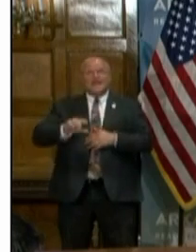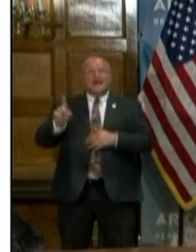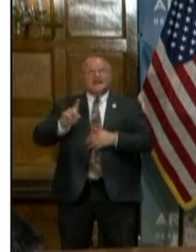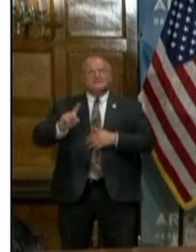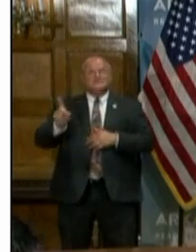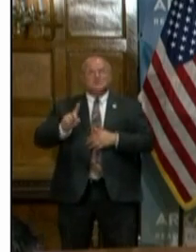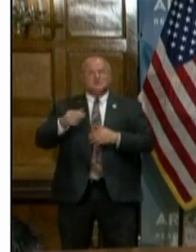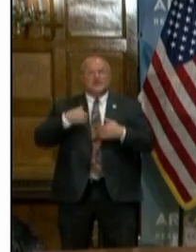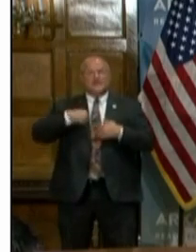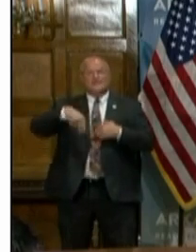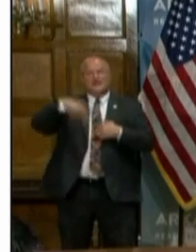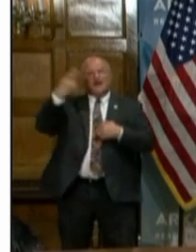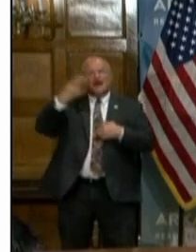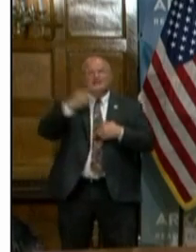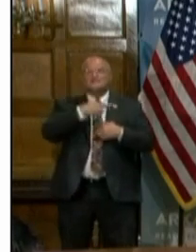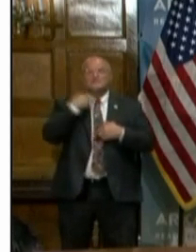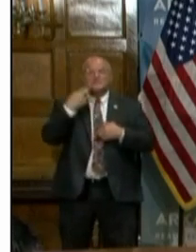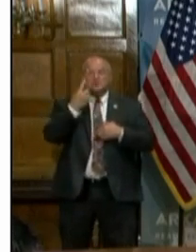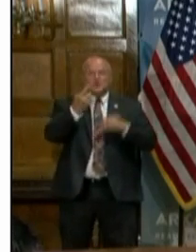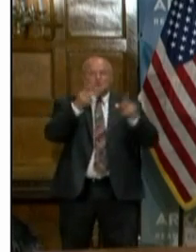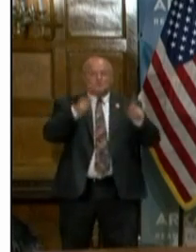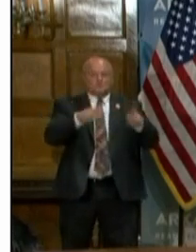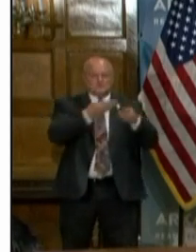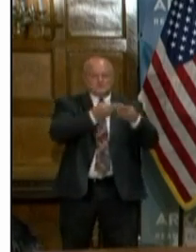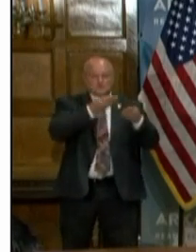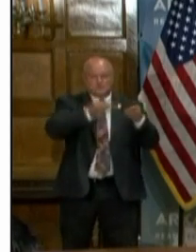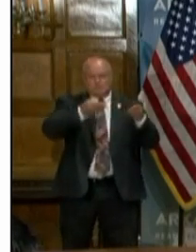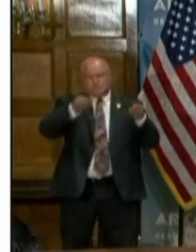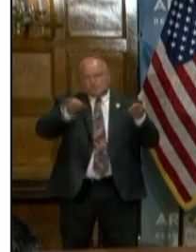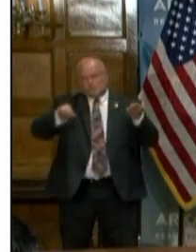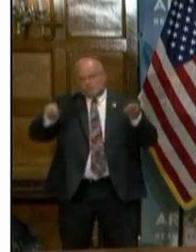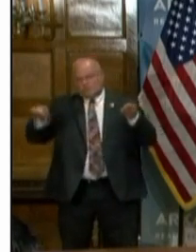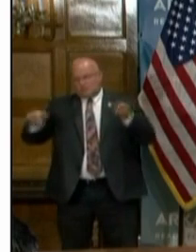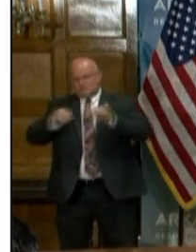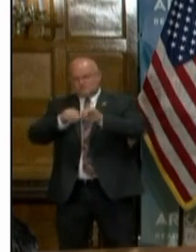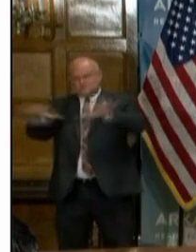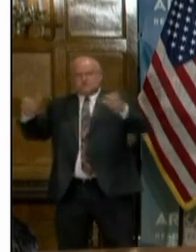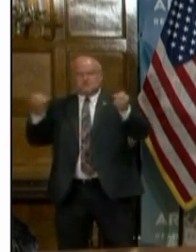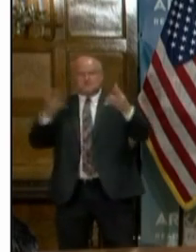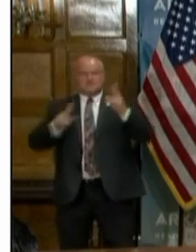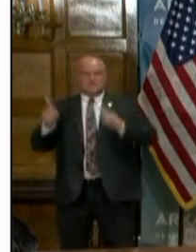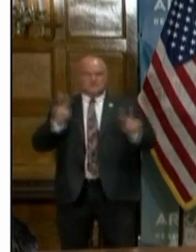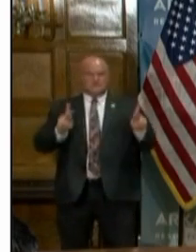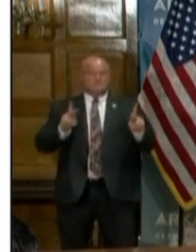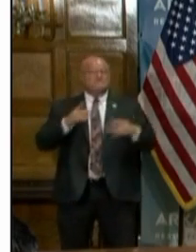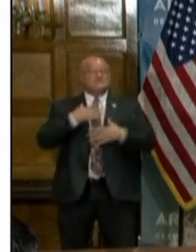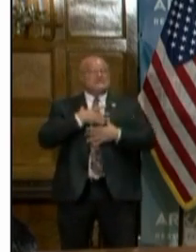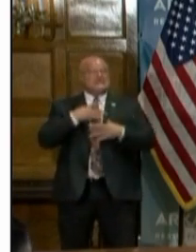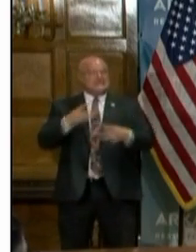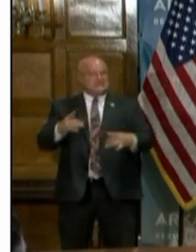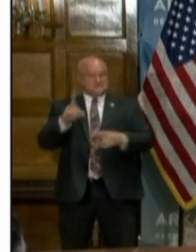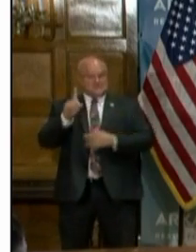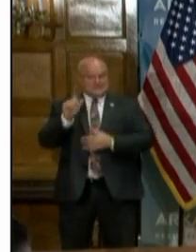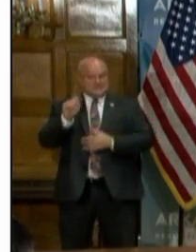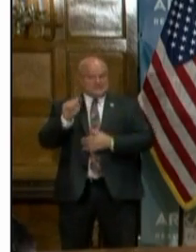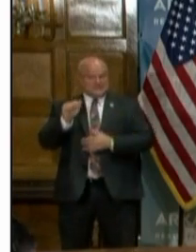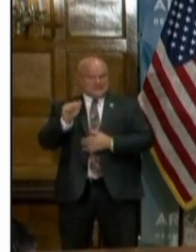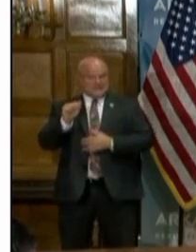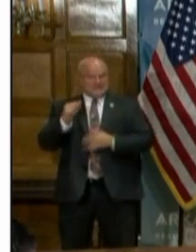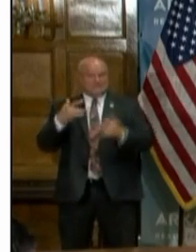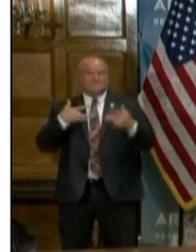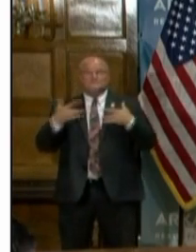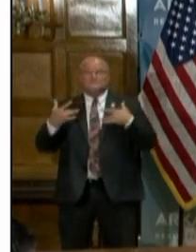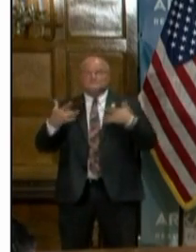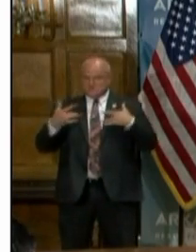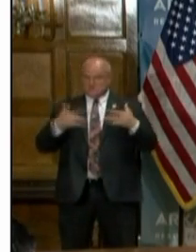you're going to have the highest risk of one person infecting a lot of folks. So really interesting data here, concerning